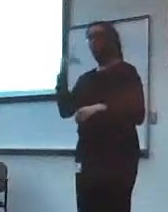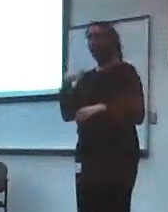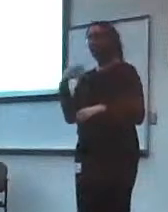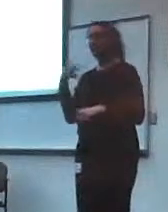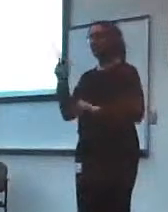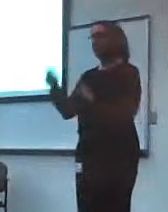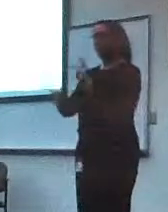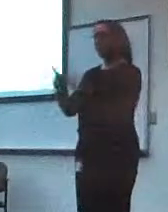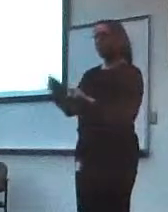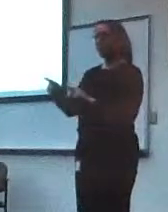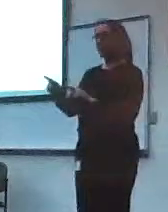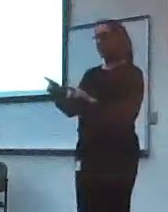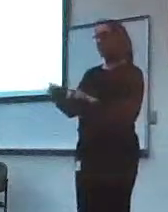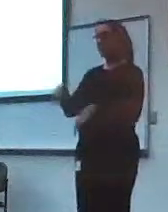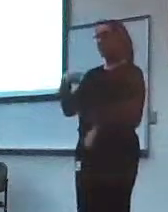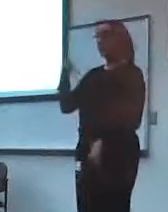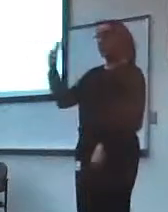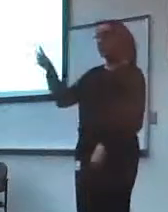conservatives.